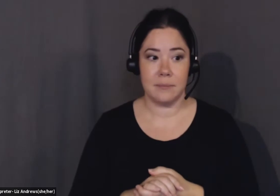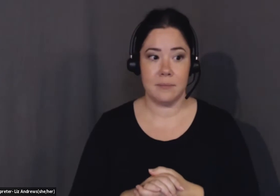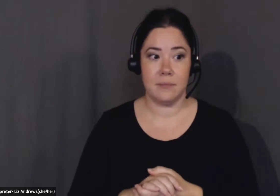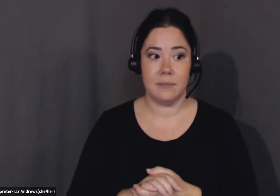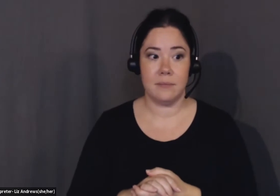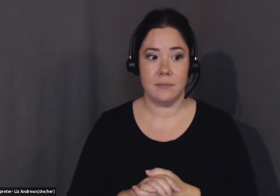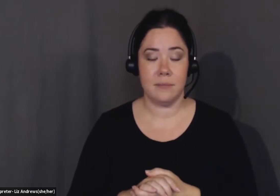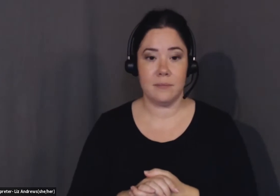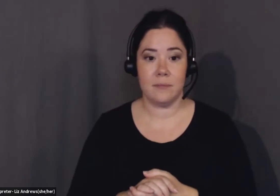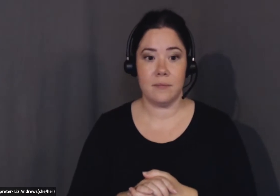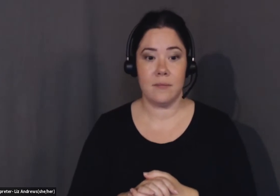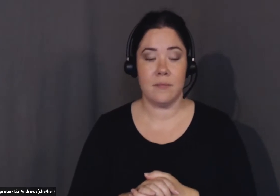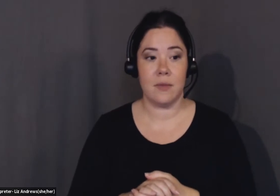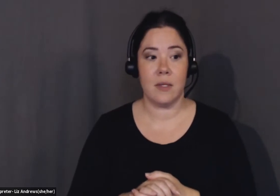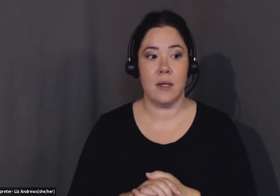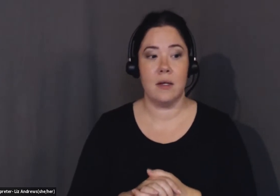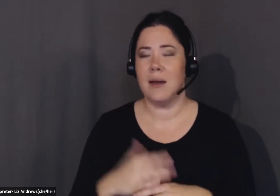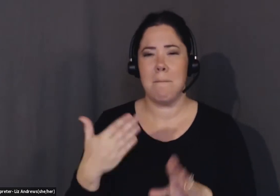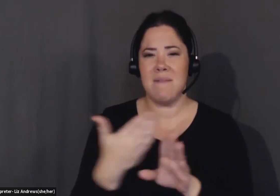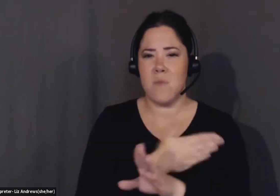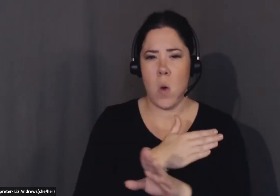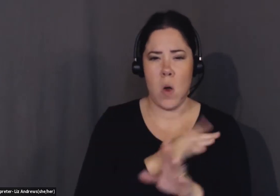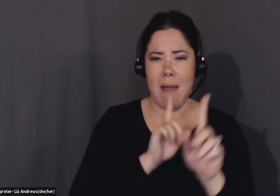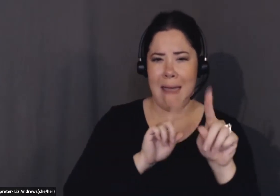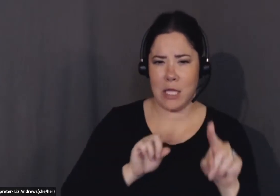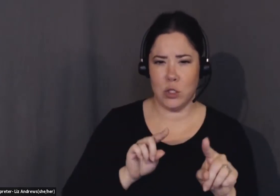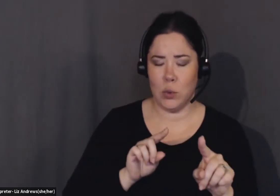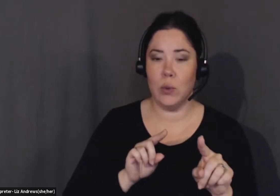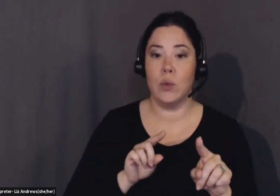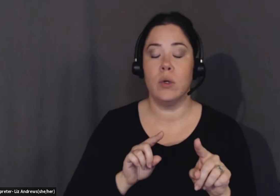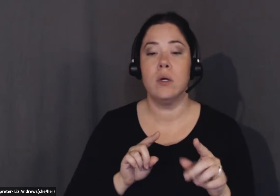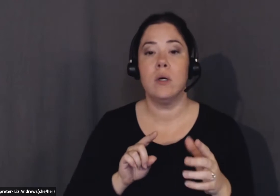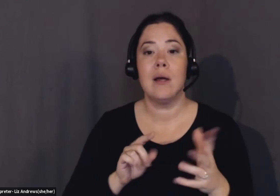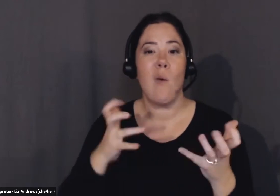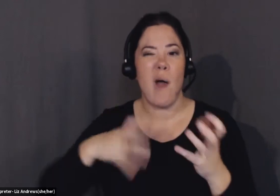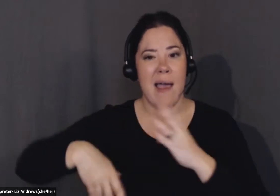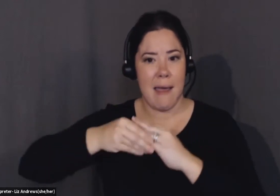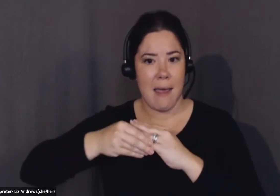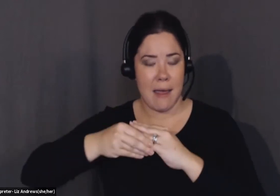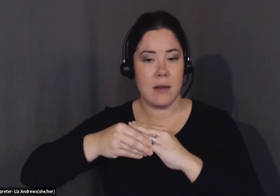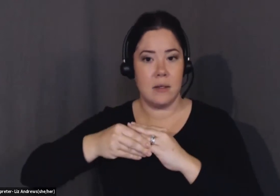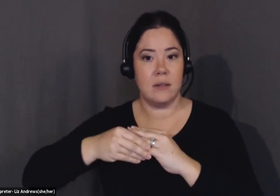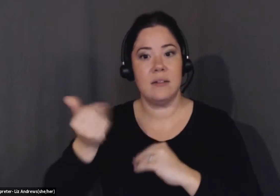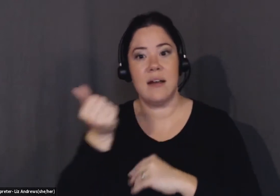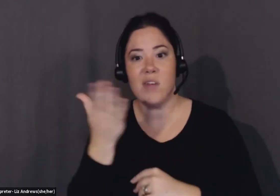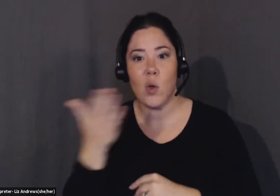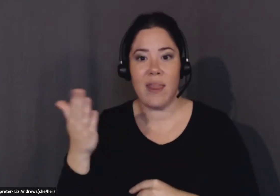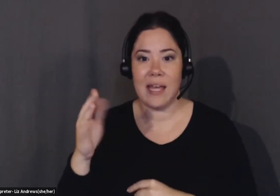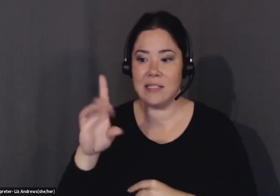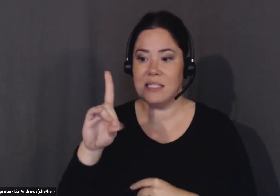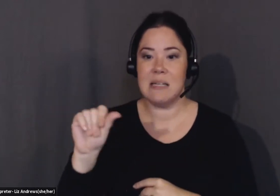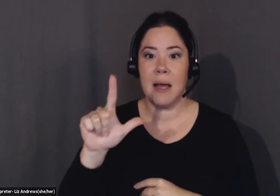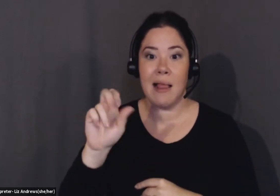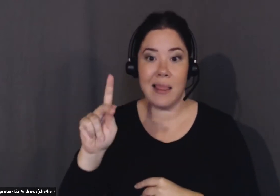Before we ask everybody to answer the questions, I want to say one more thing, a couple things that Disability Link does. We